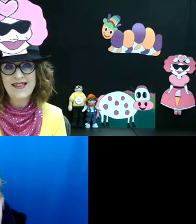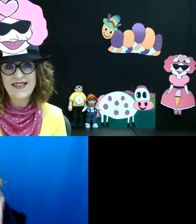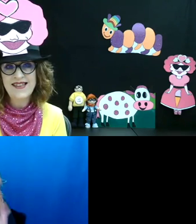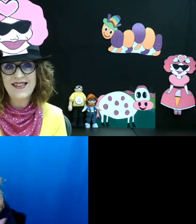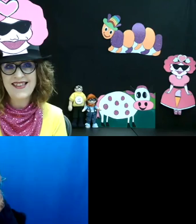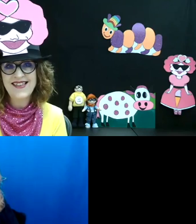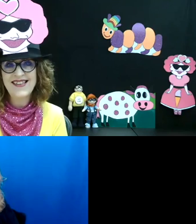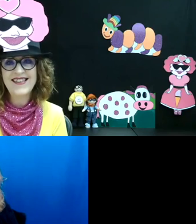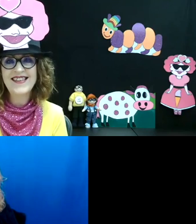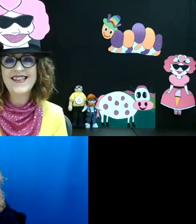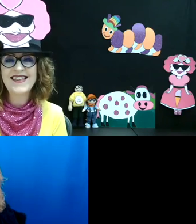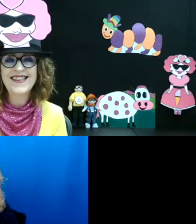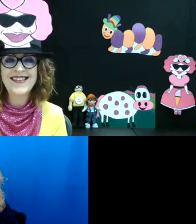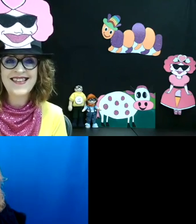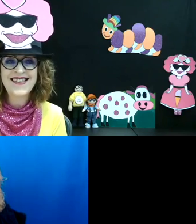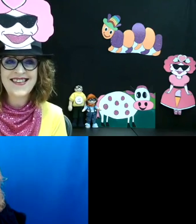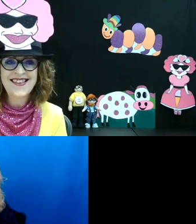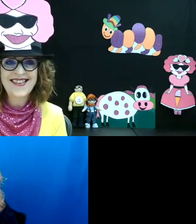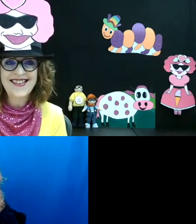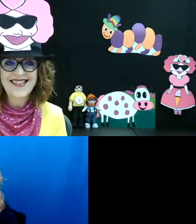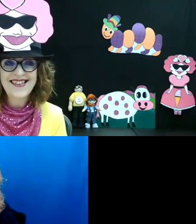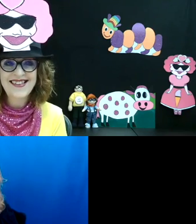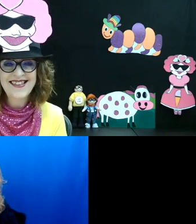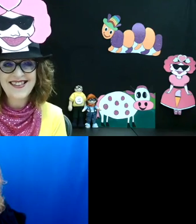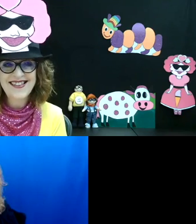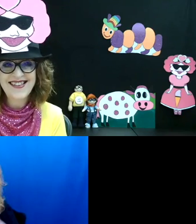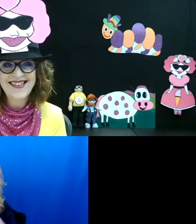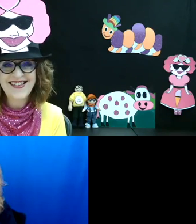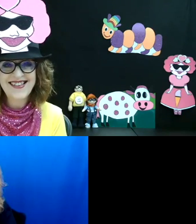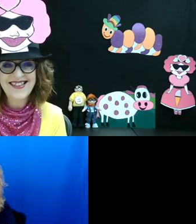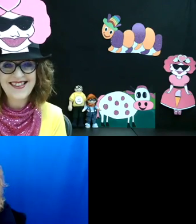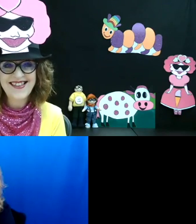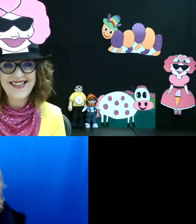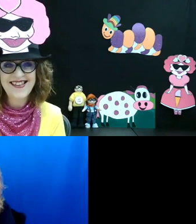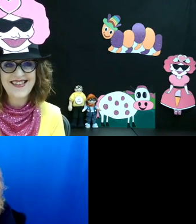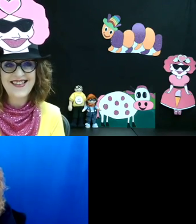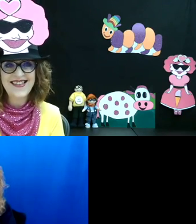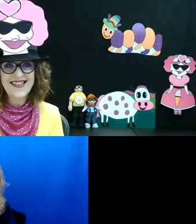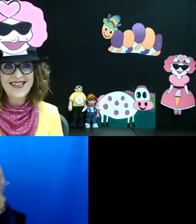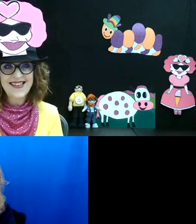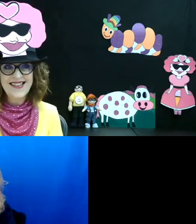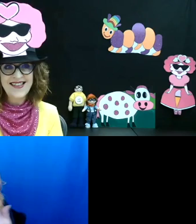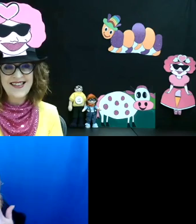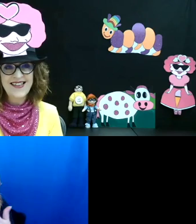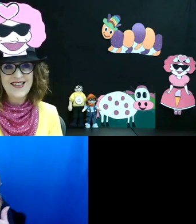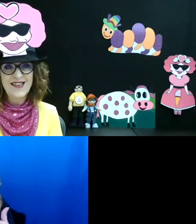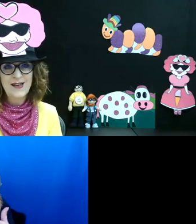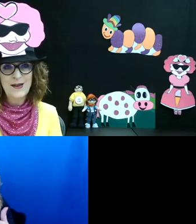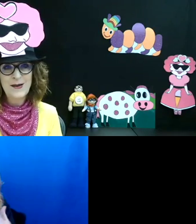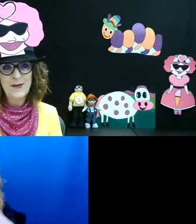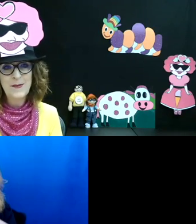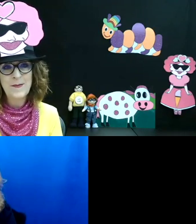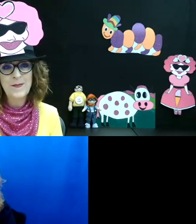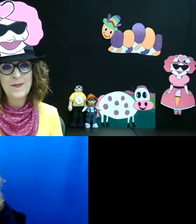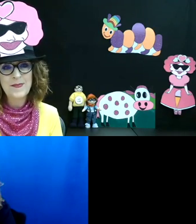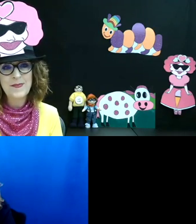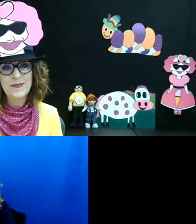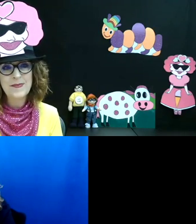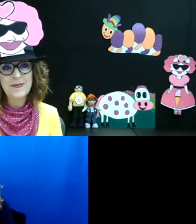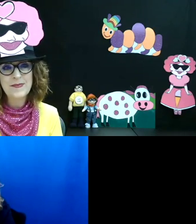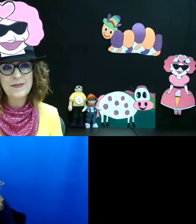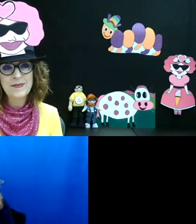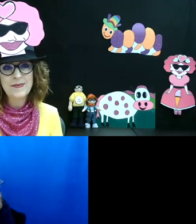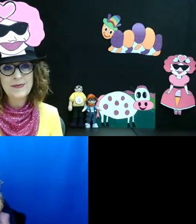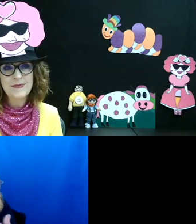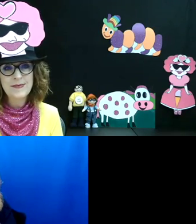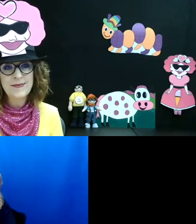for providing the captions today. And additionally, we have Spanish language translation available. If